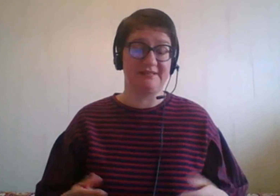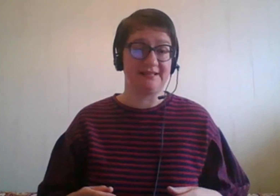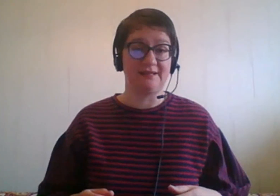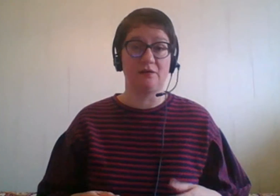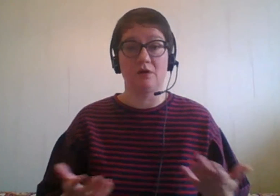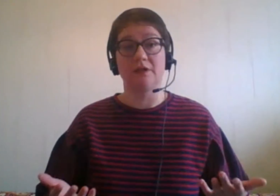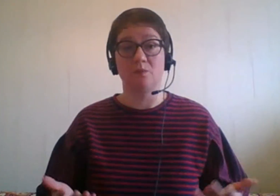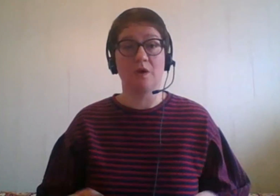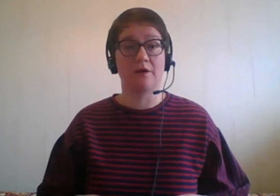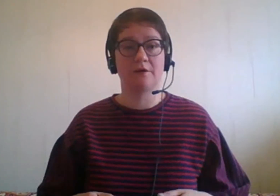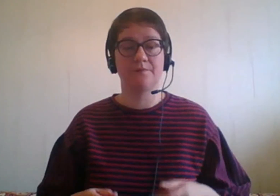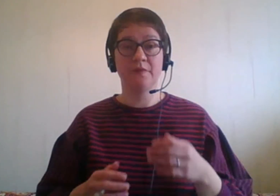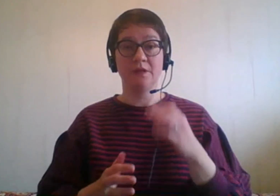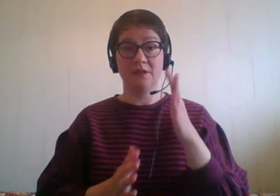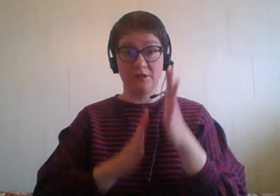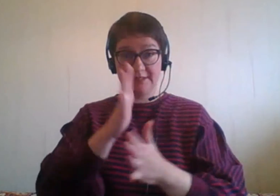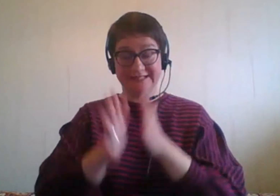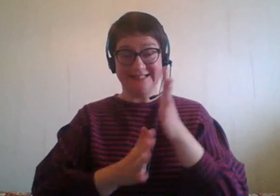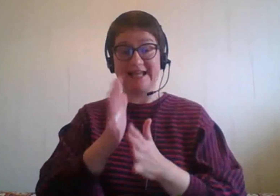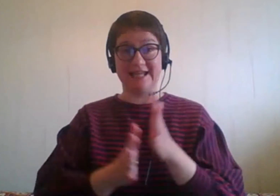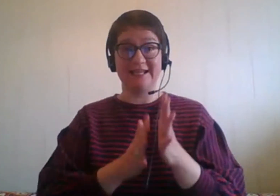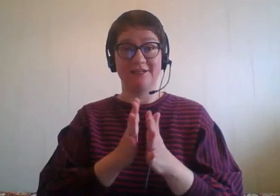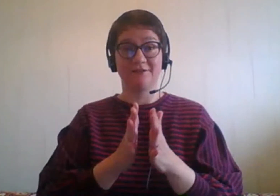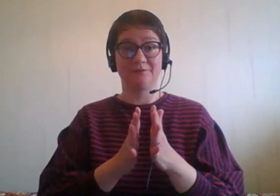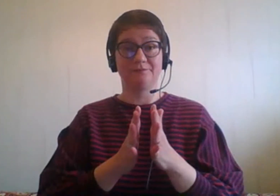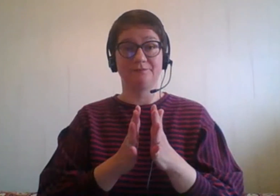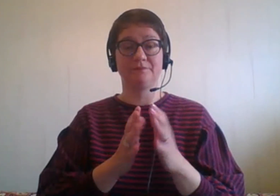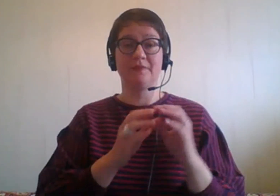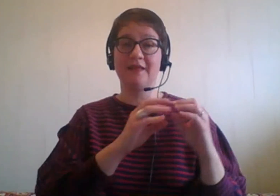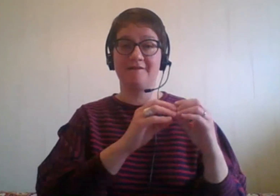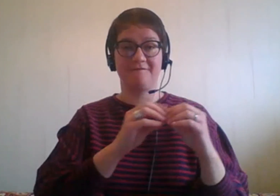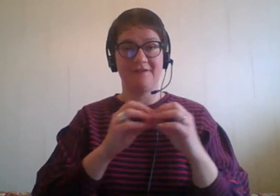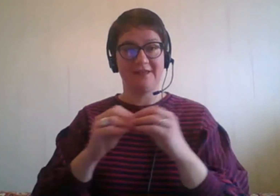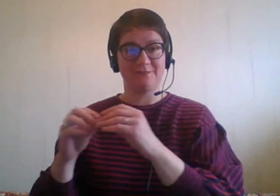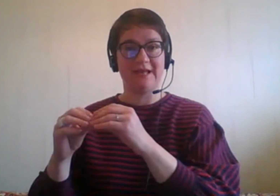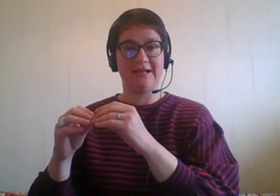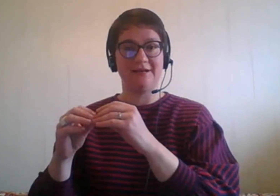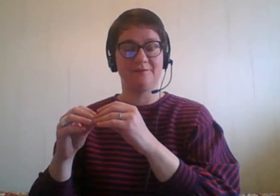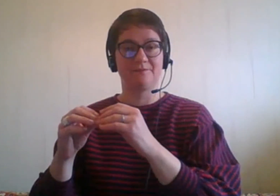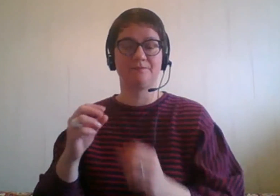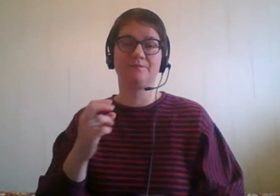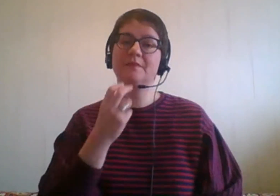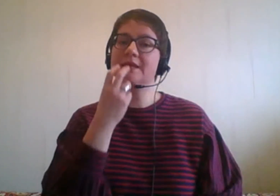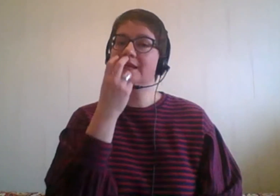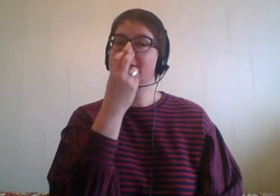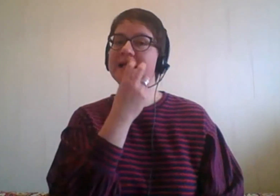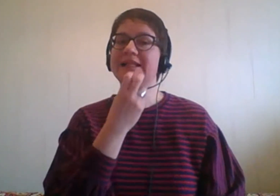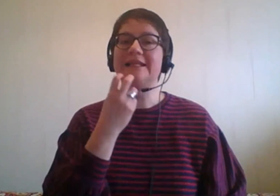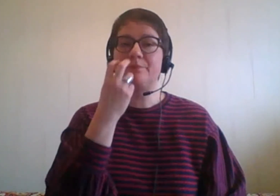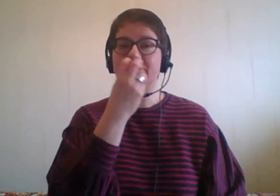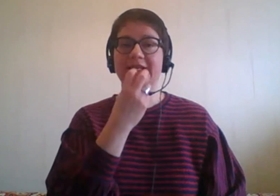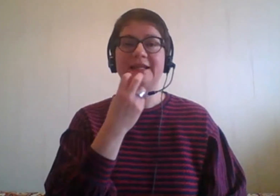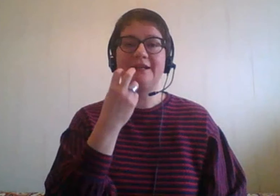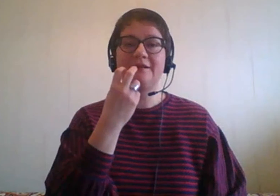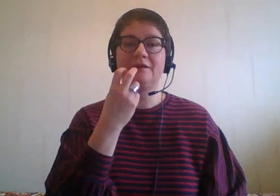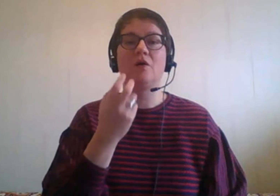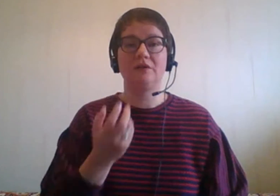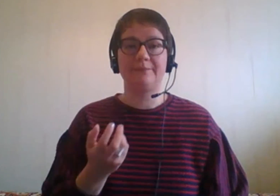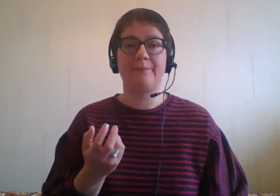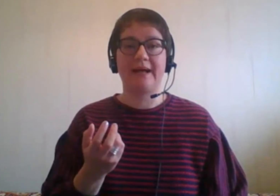setting or in work. Sign, finger spelling, lip reading or lip